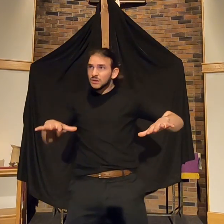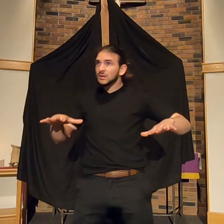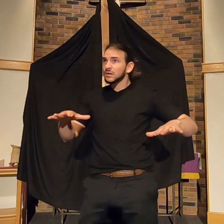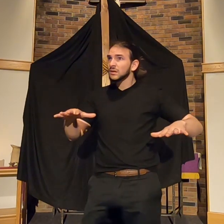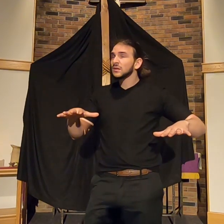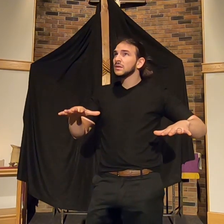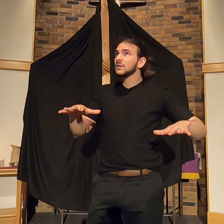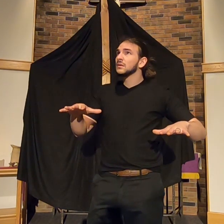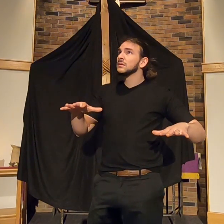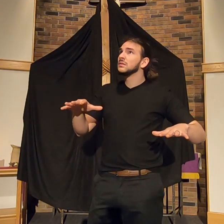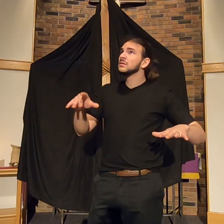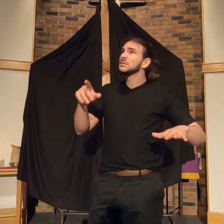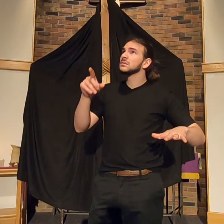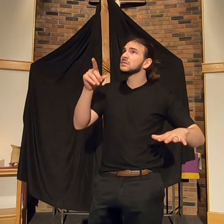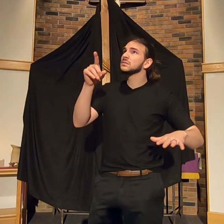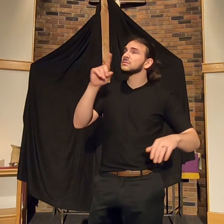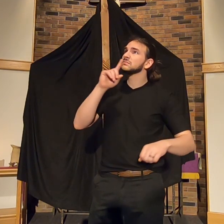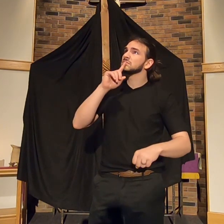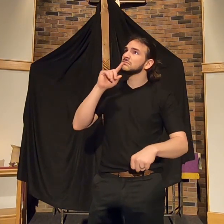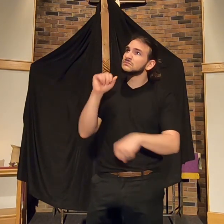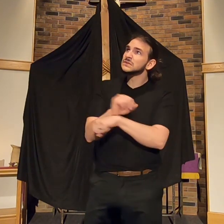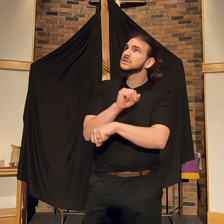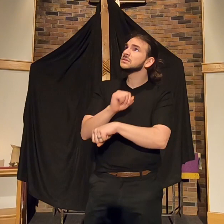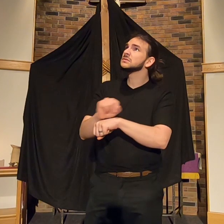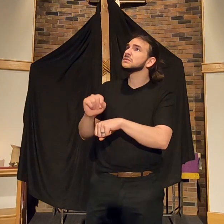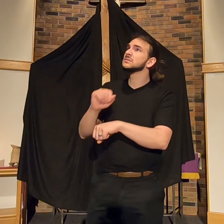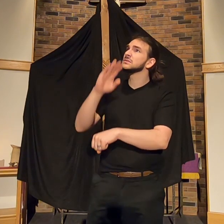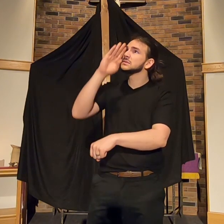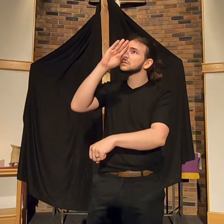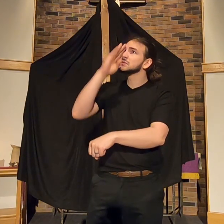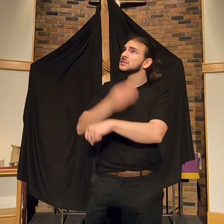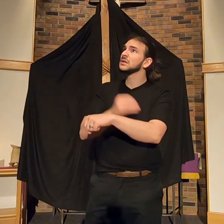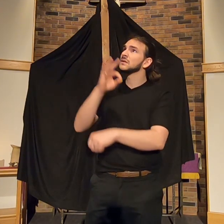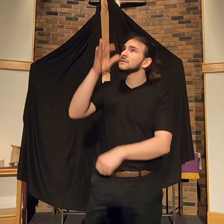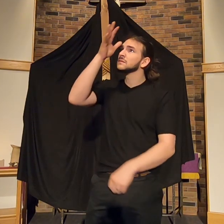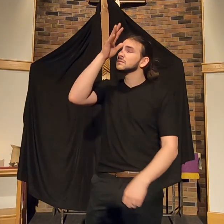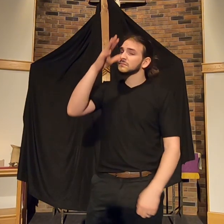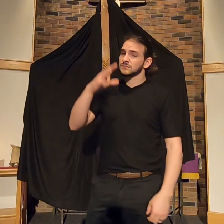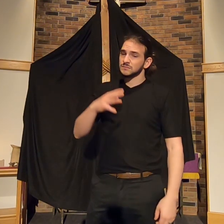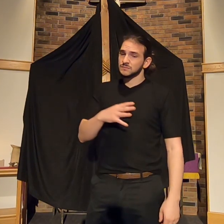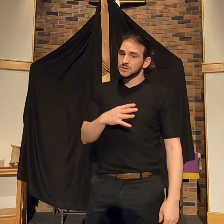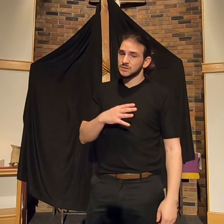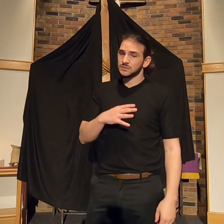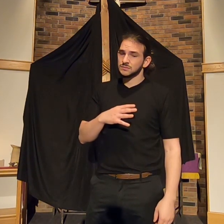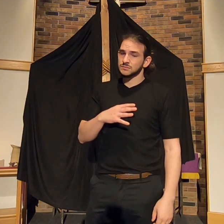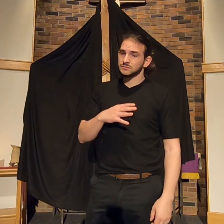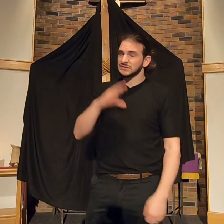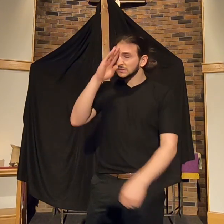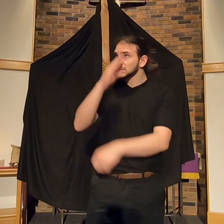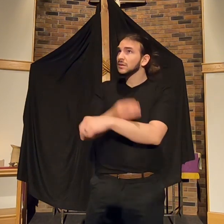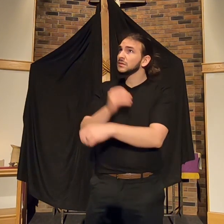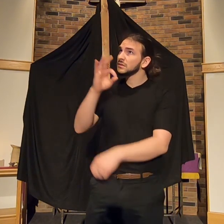Jesus died, he said, "This man was really the Son of God."